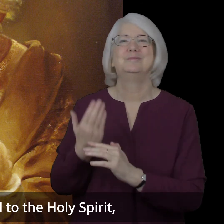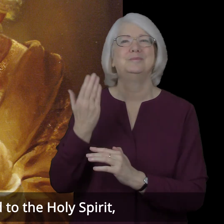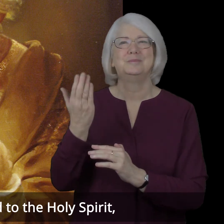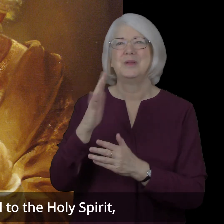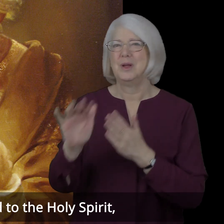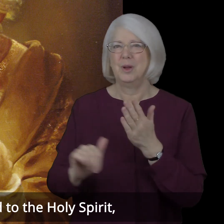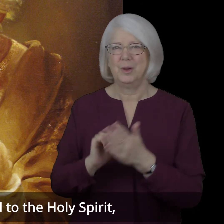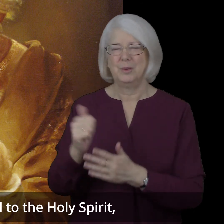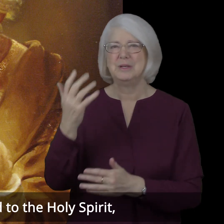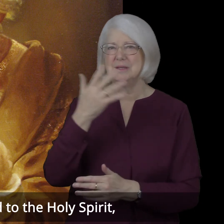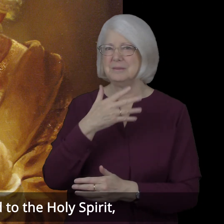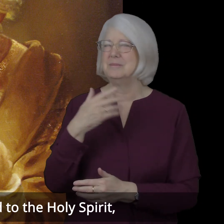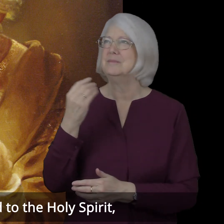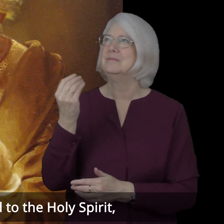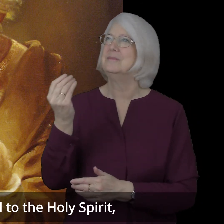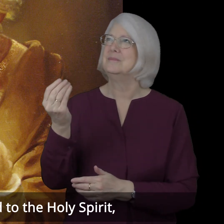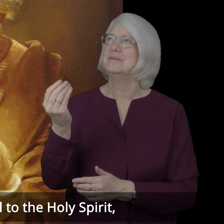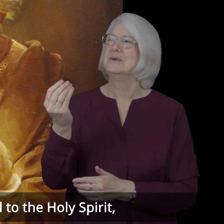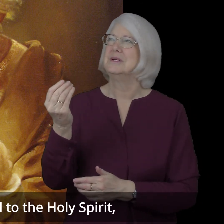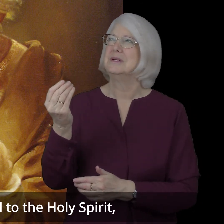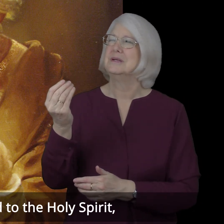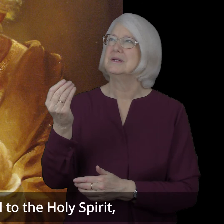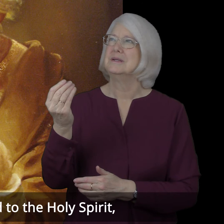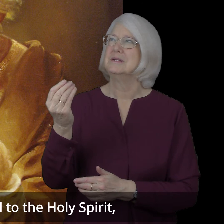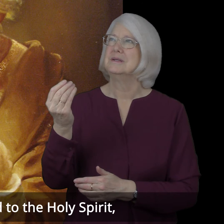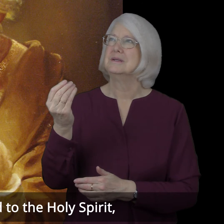to the Holy Spirit.